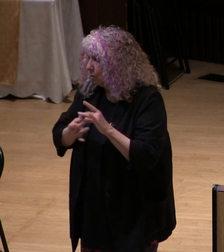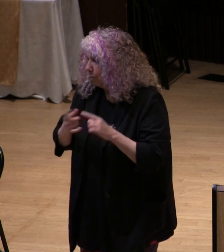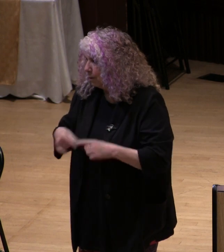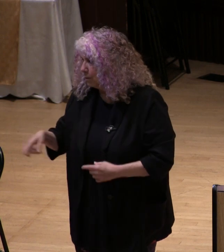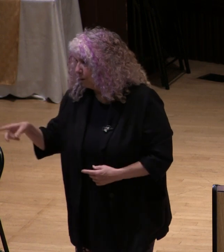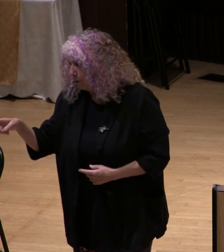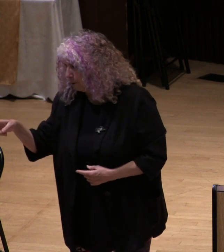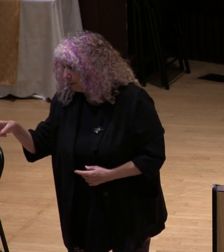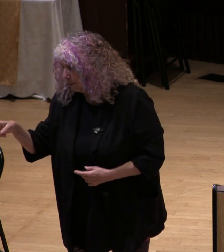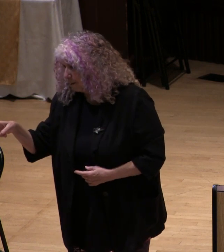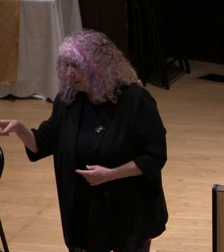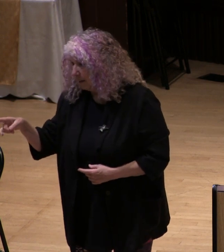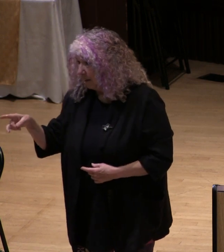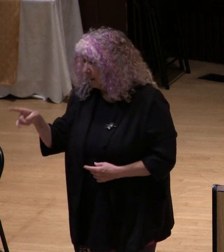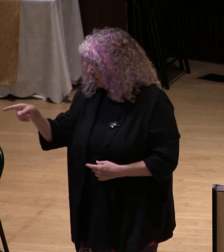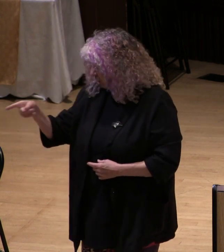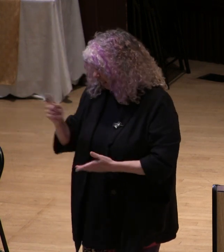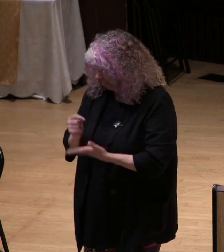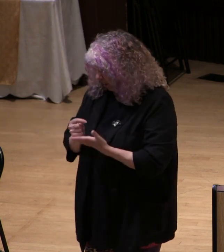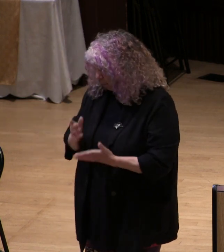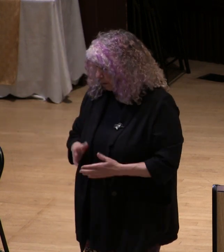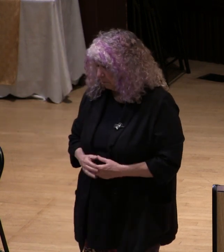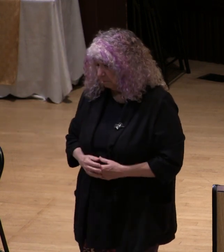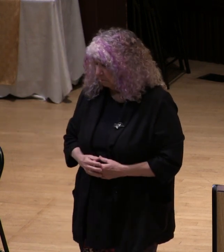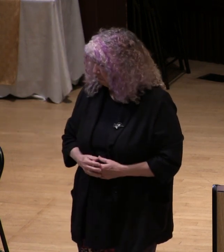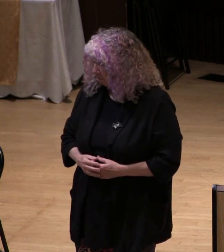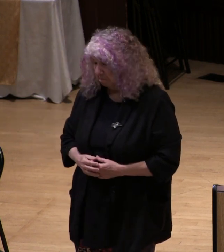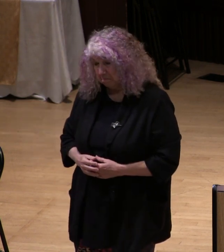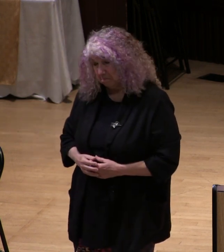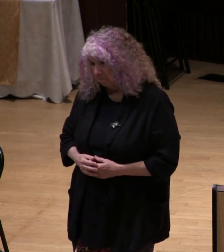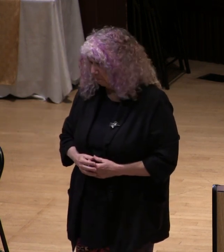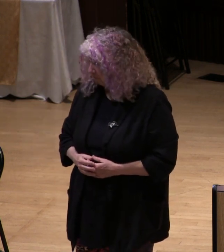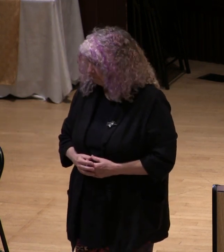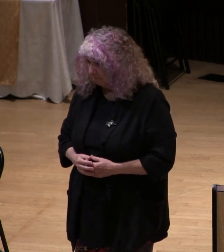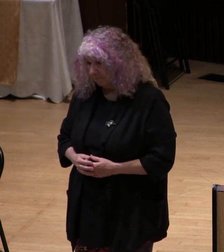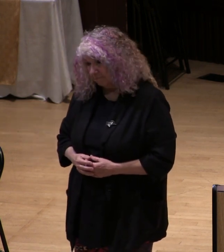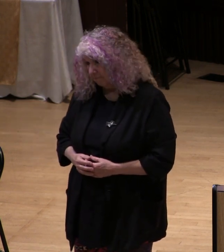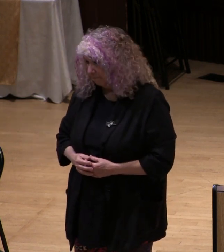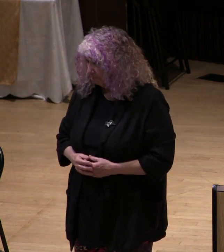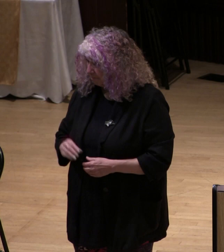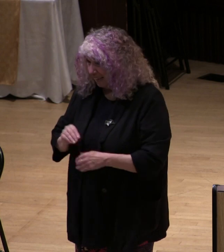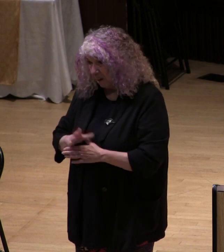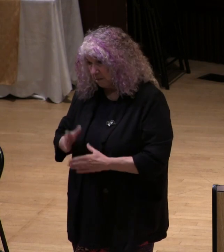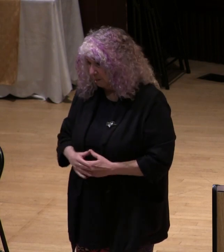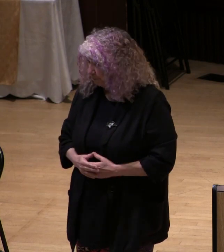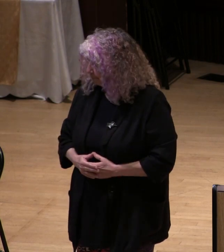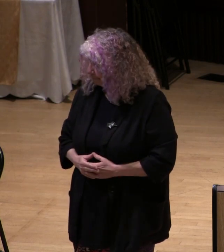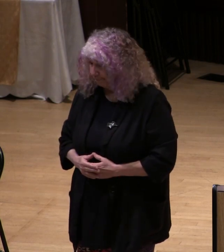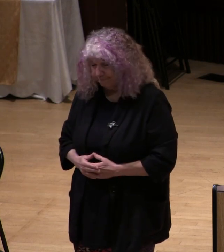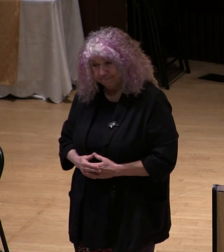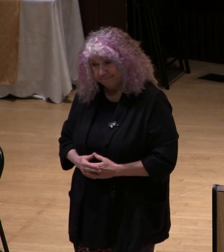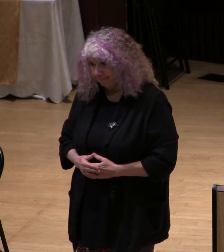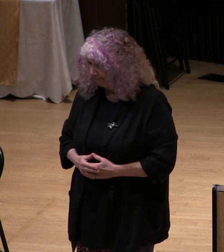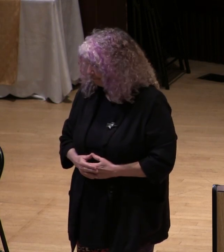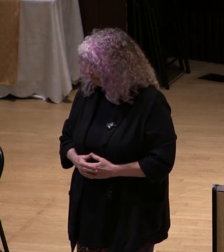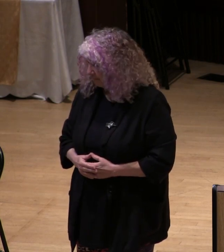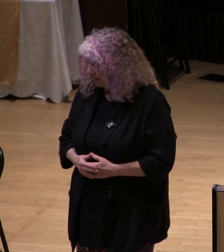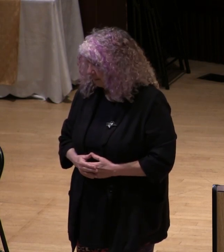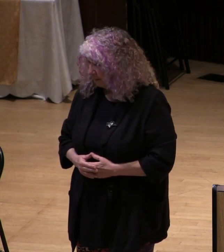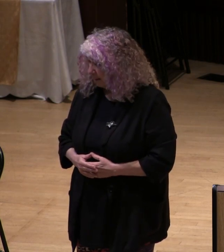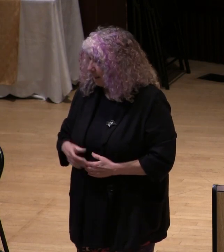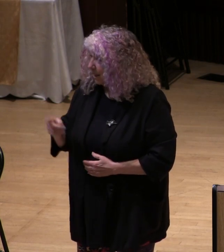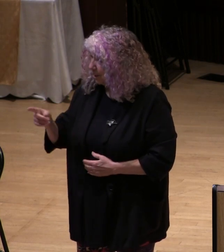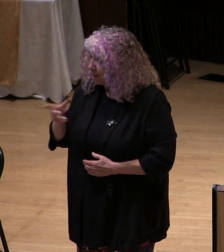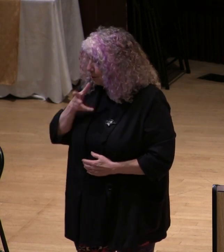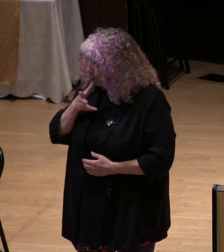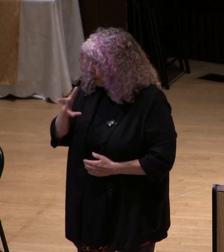her. Is she a therapist? Nope. Is she a counselor? Nope.